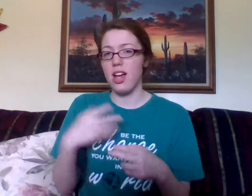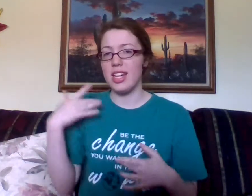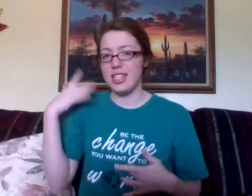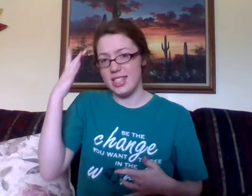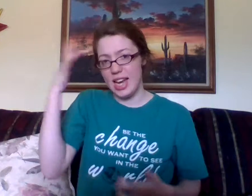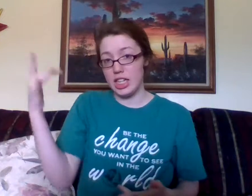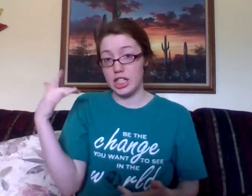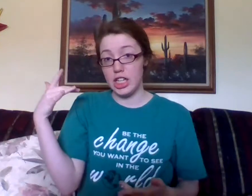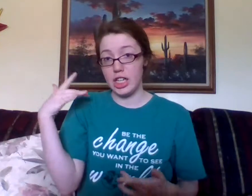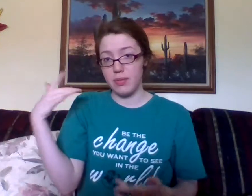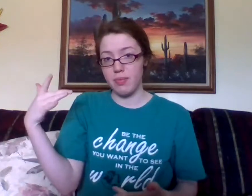it a tendency.